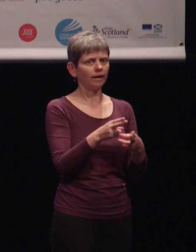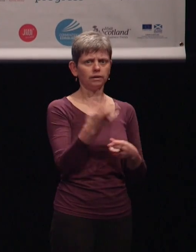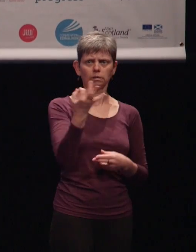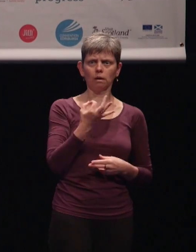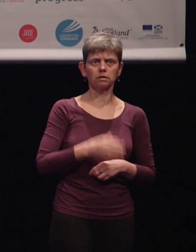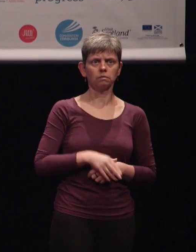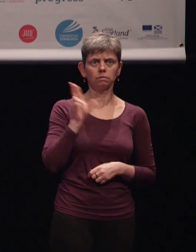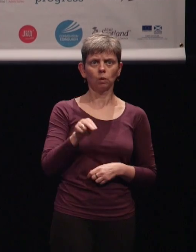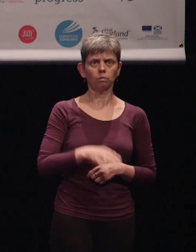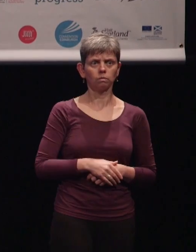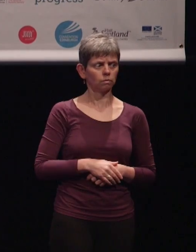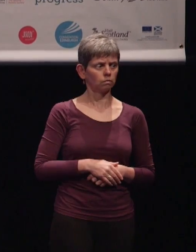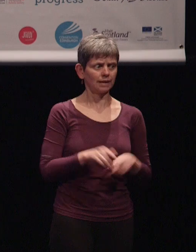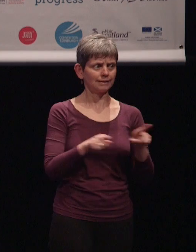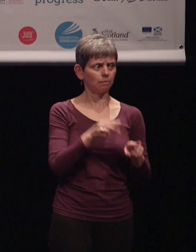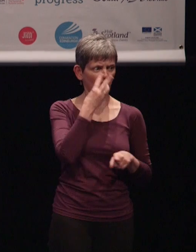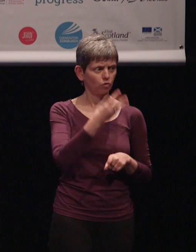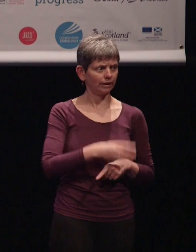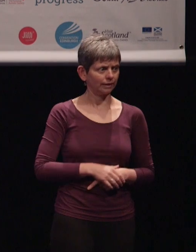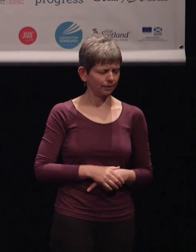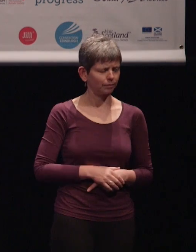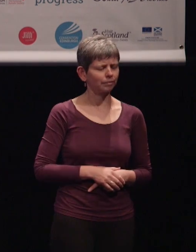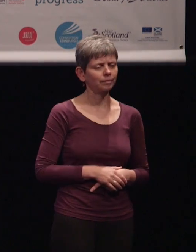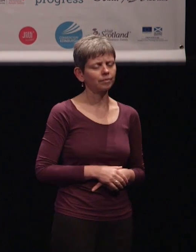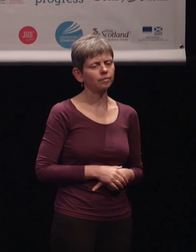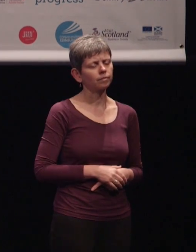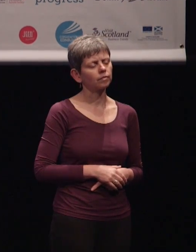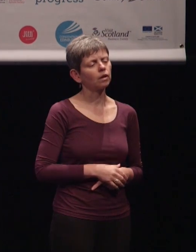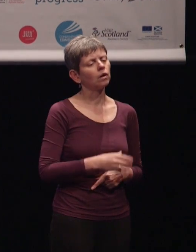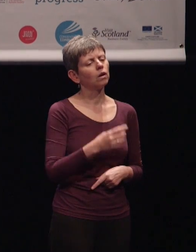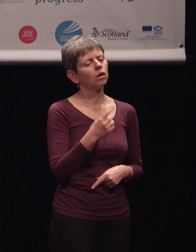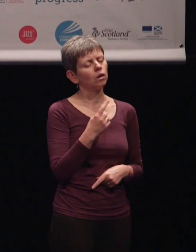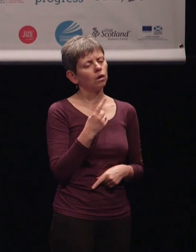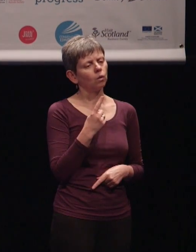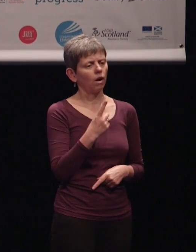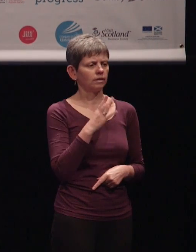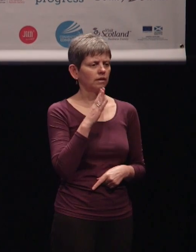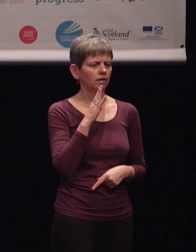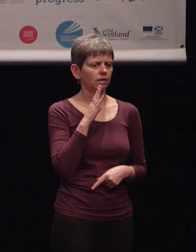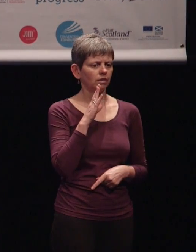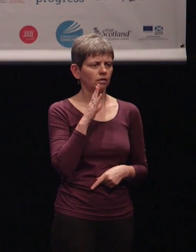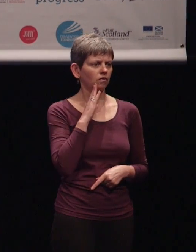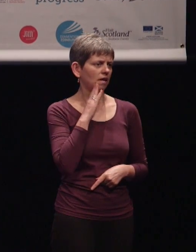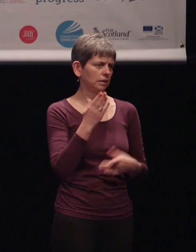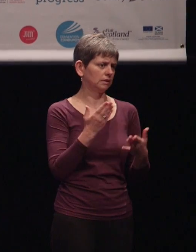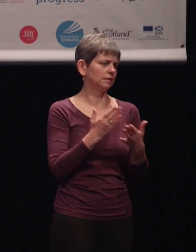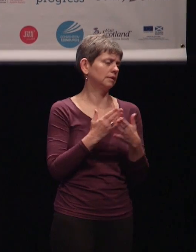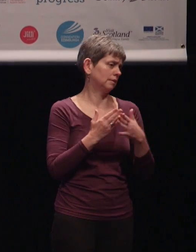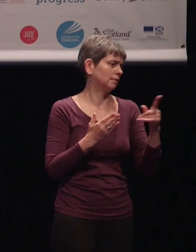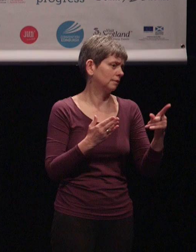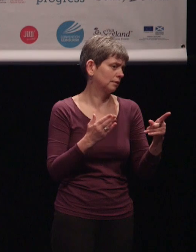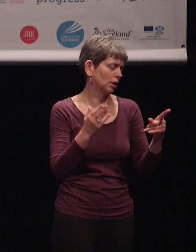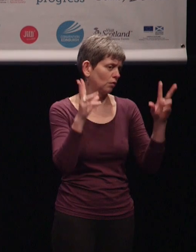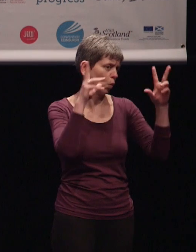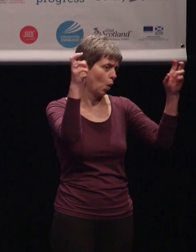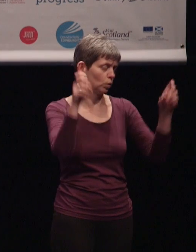autism. Actually, a very famous denial is, I did not have sexual relationships with that